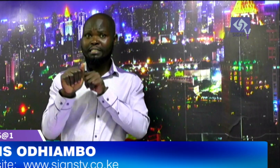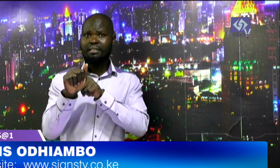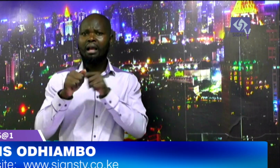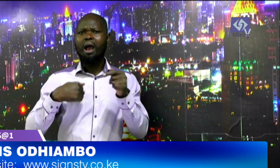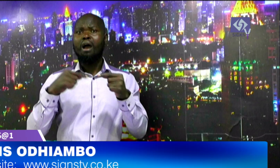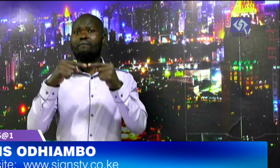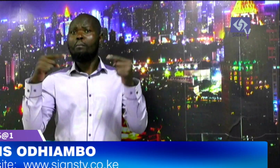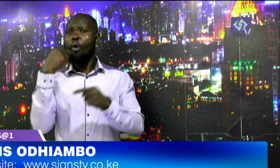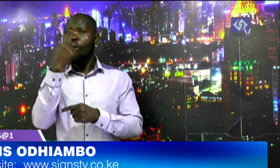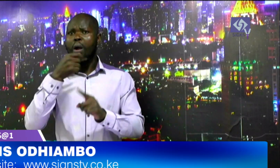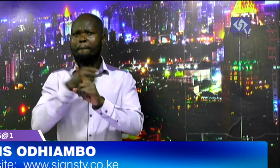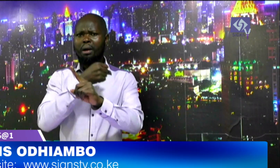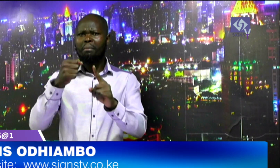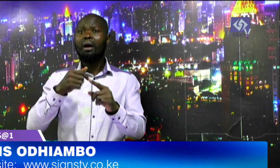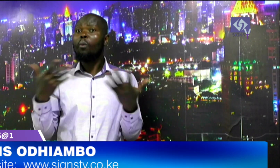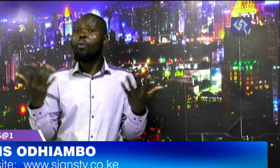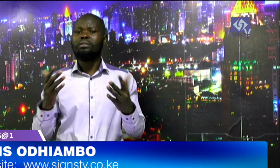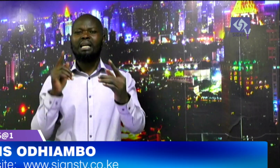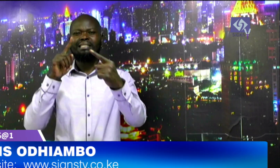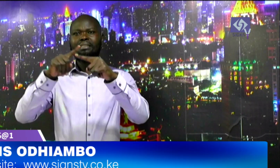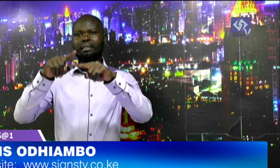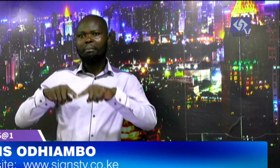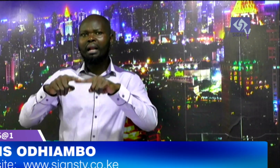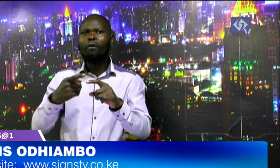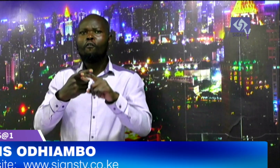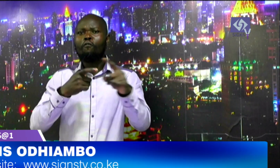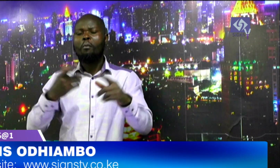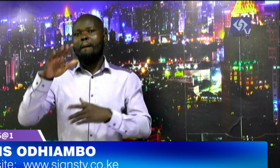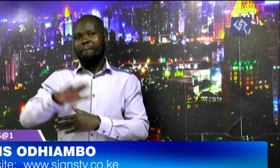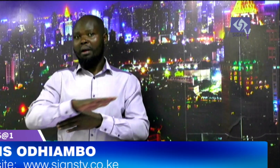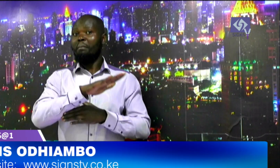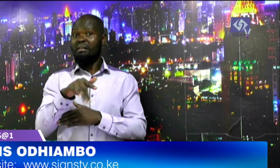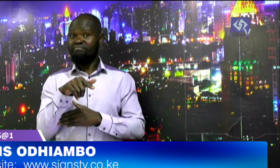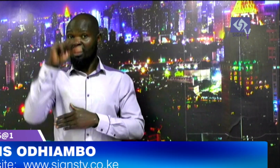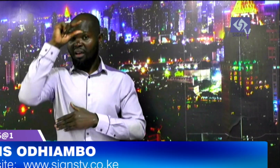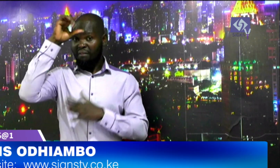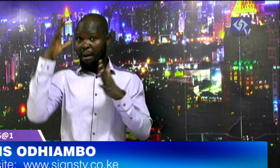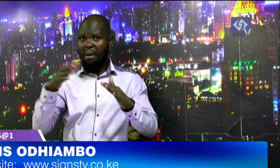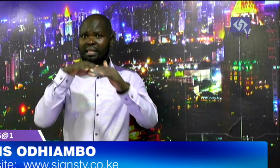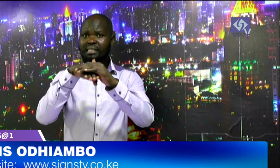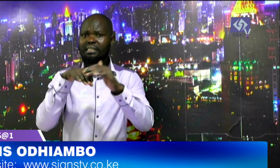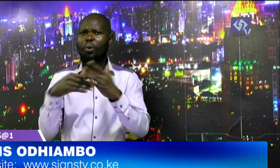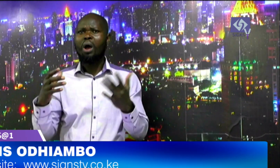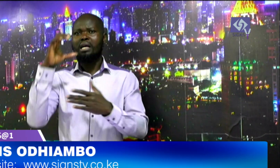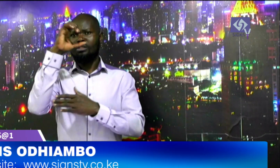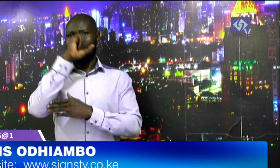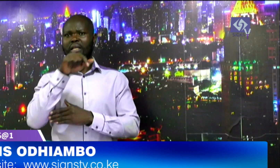10 MCAs who opposed the impeachment were absent from the assembly. The governor